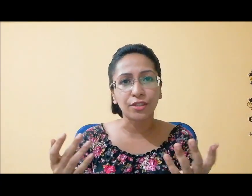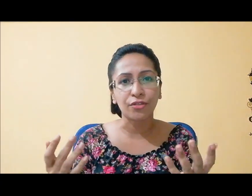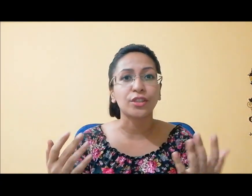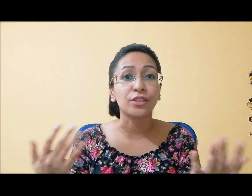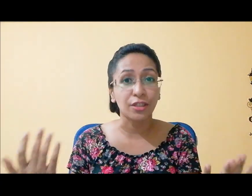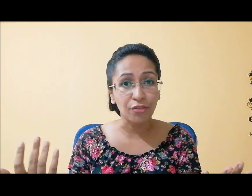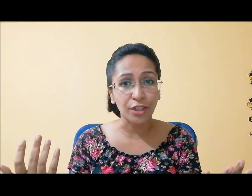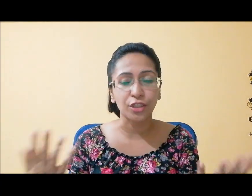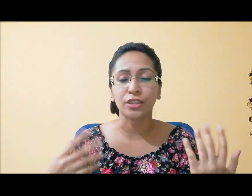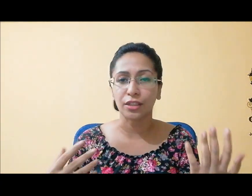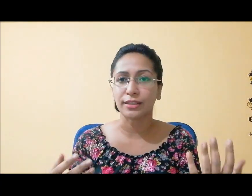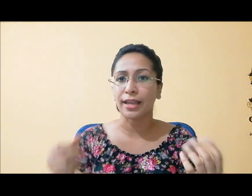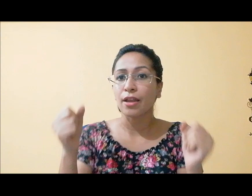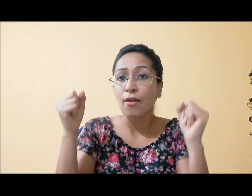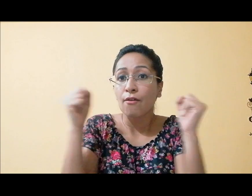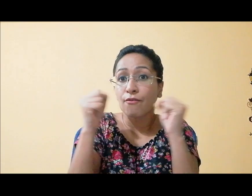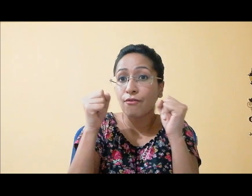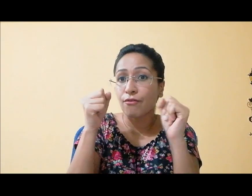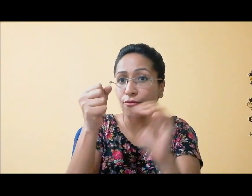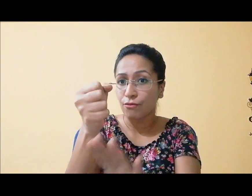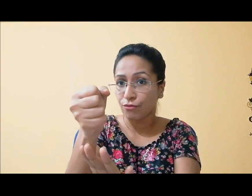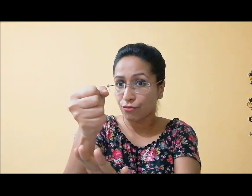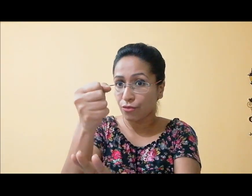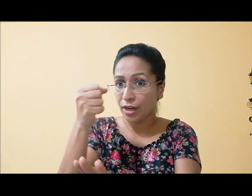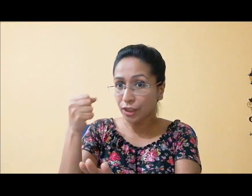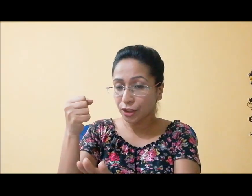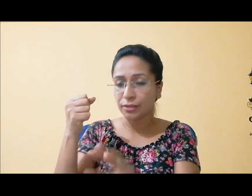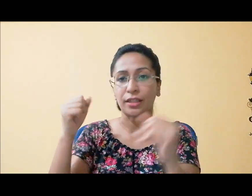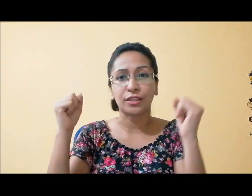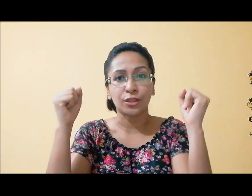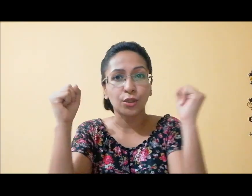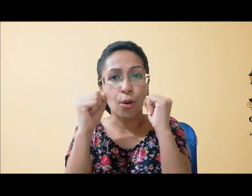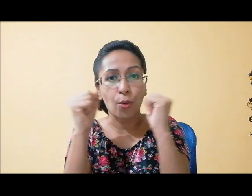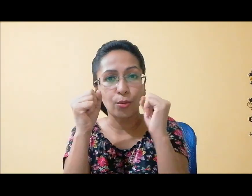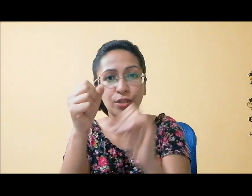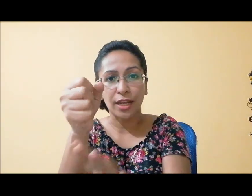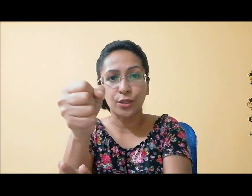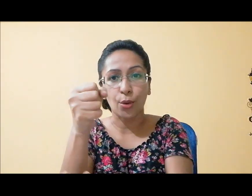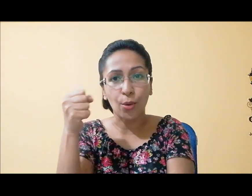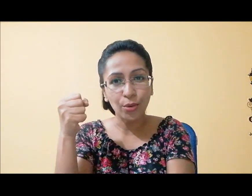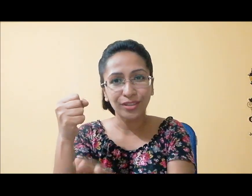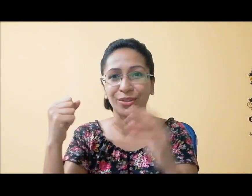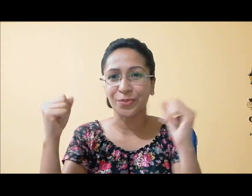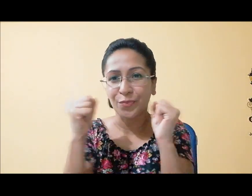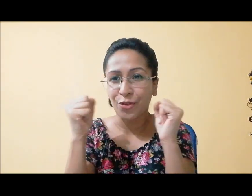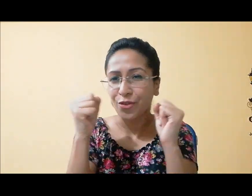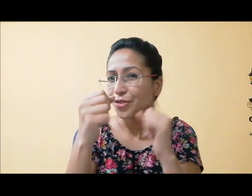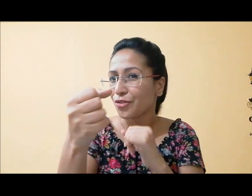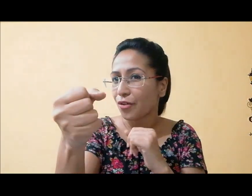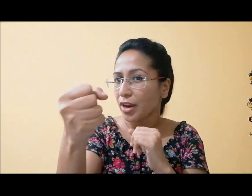first? You see the fridge. So you say fridge, that is cold and door. So